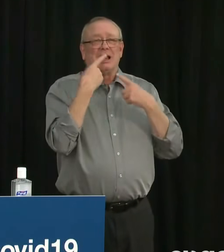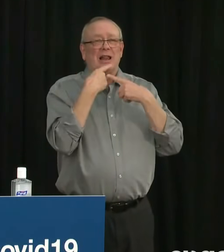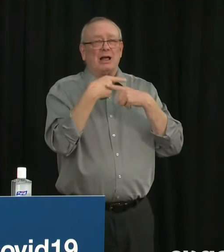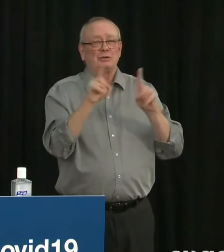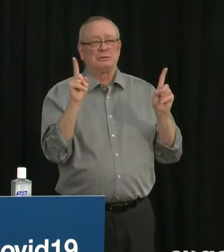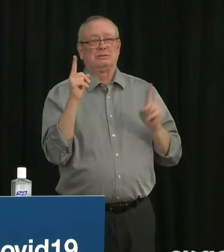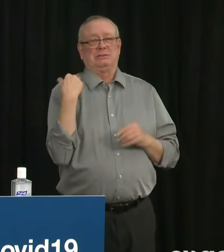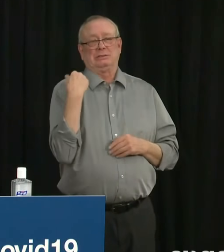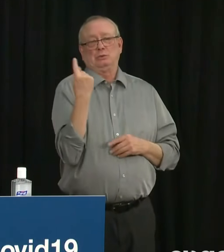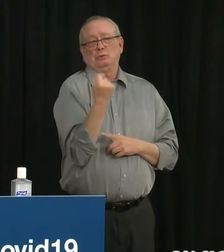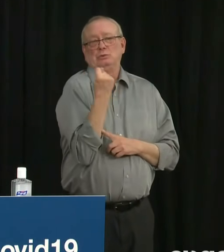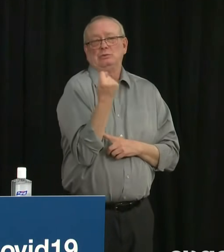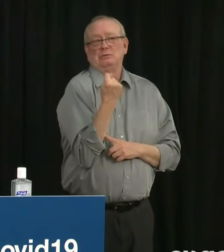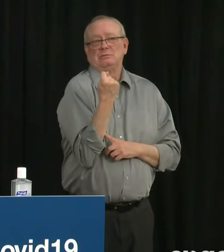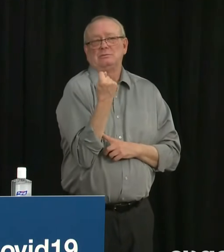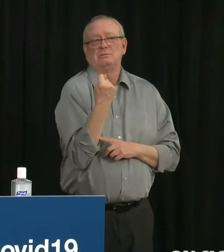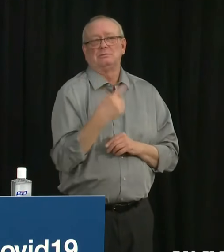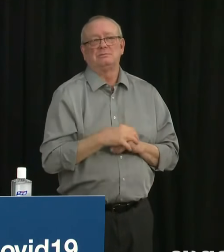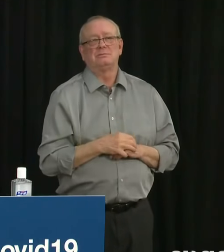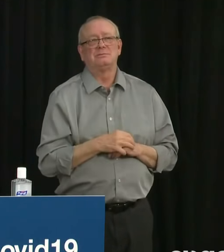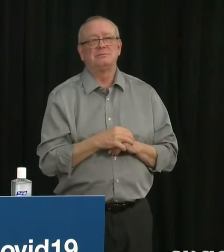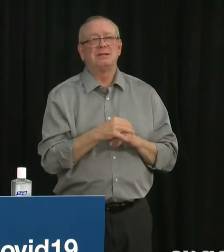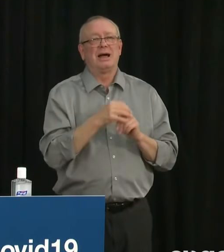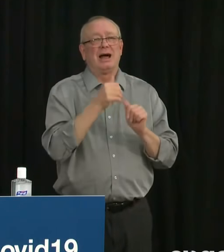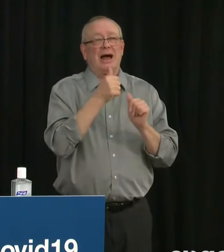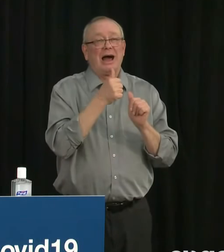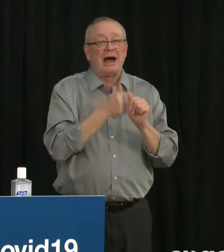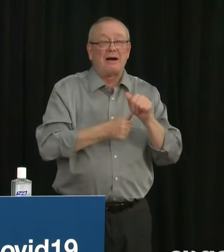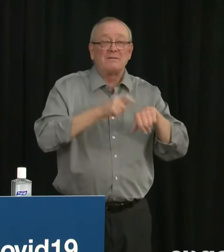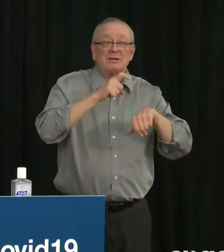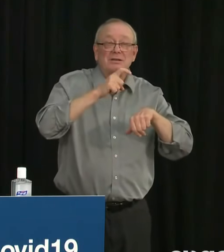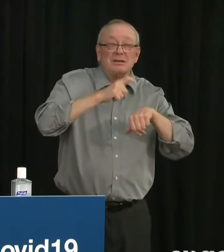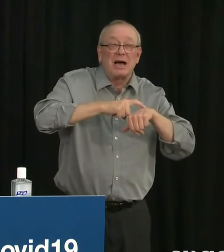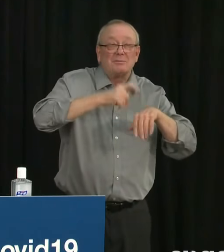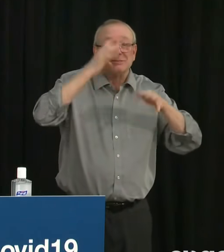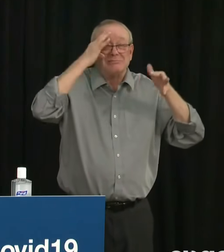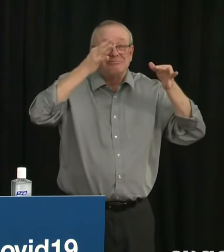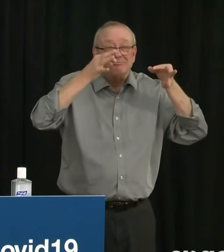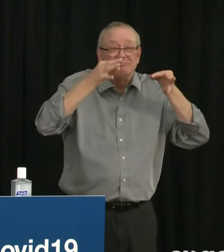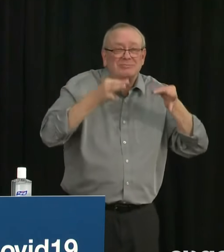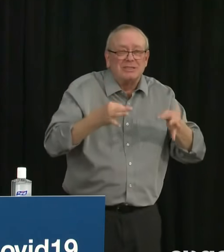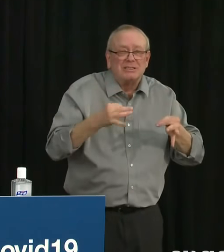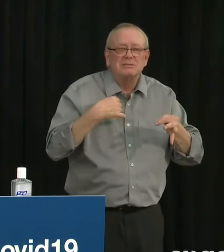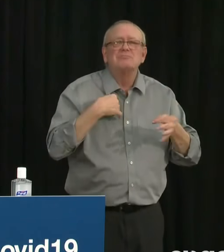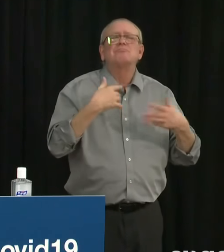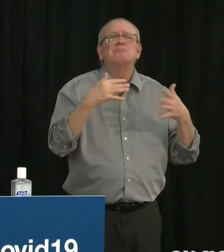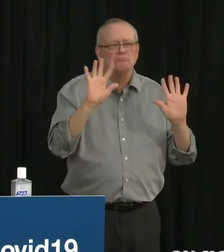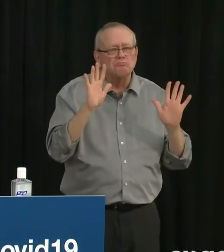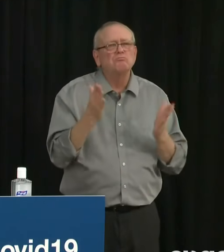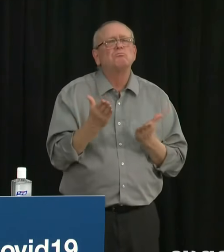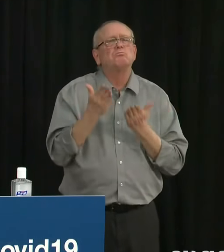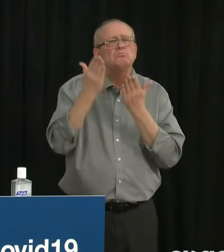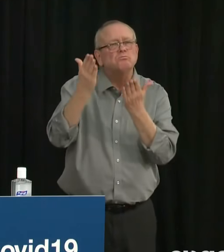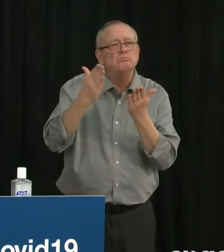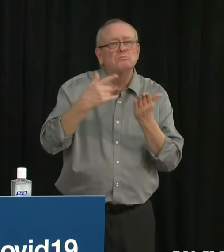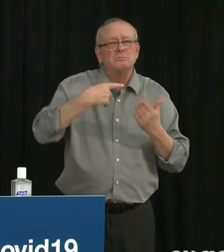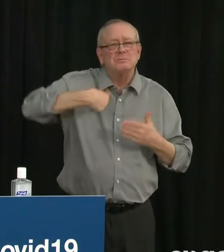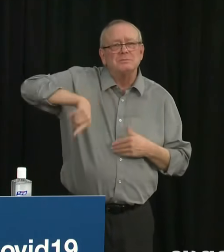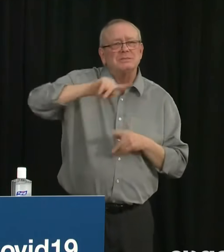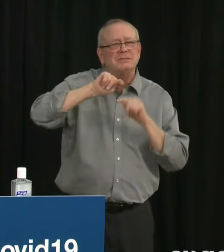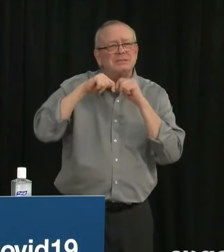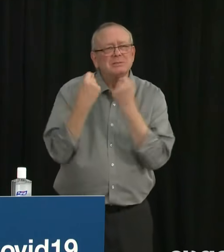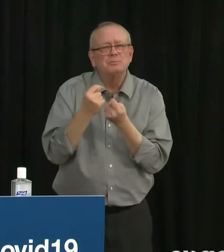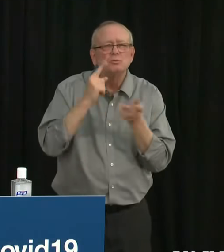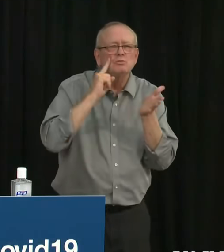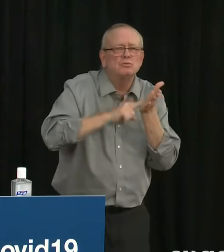made, again, has taken into account my recommendations and the recommendations of my team. And I have always appreciated